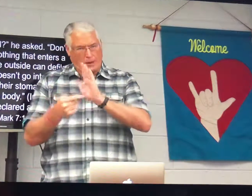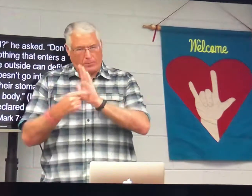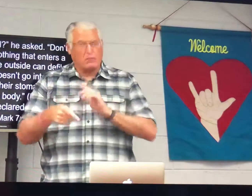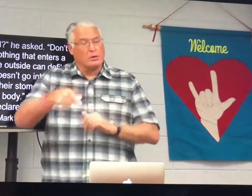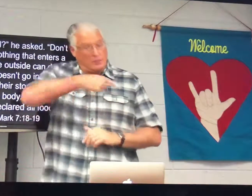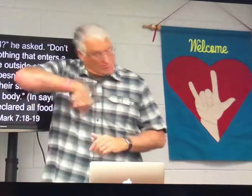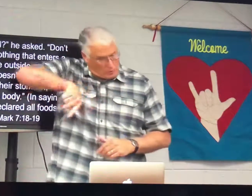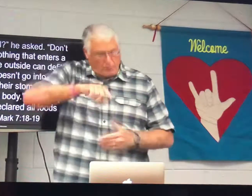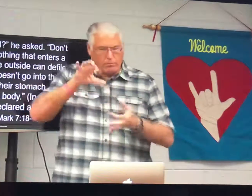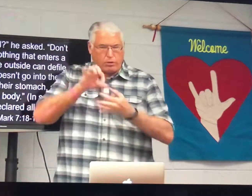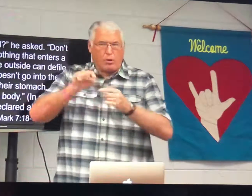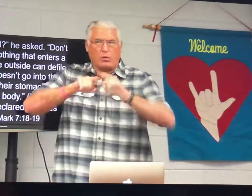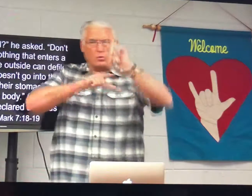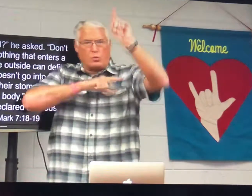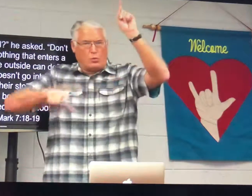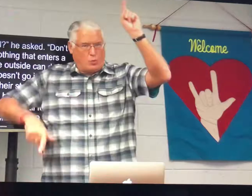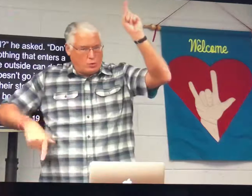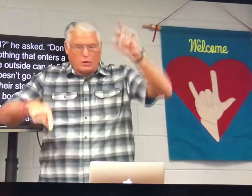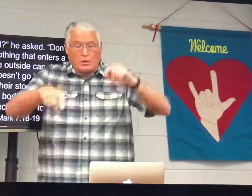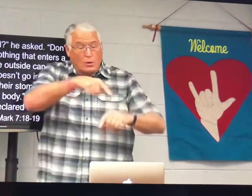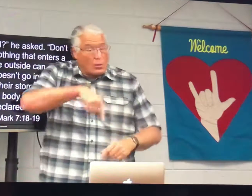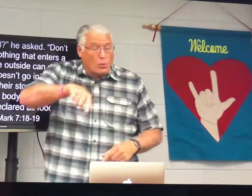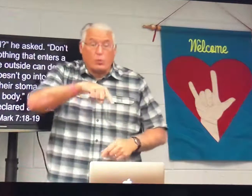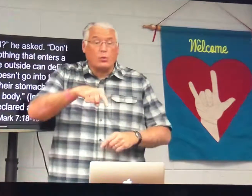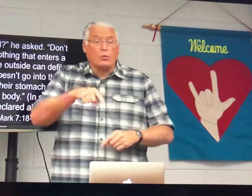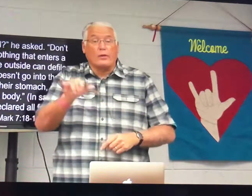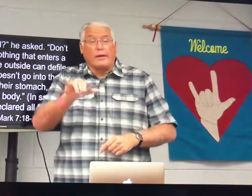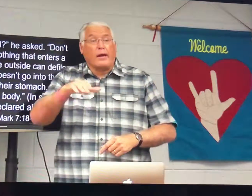you 15% or more on car insurance.